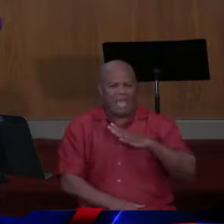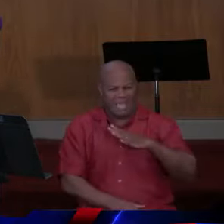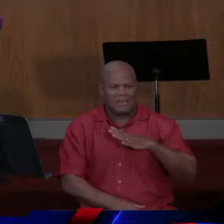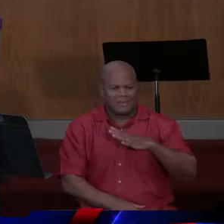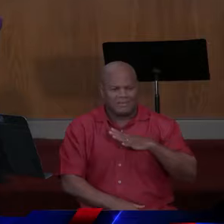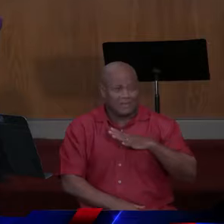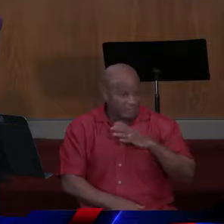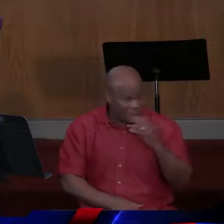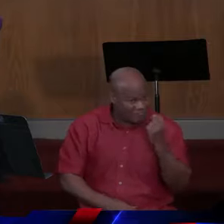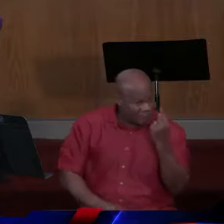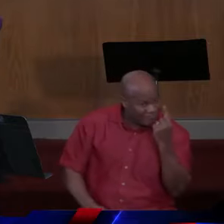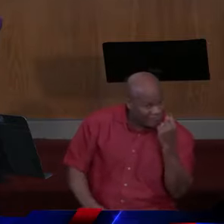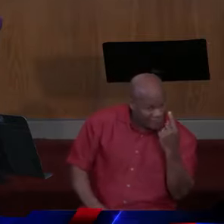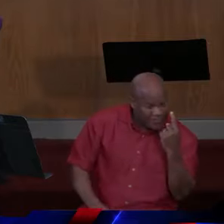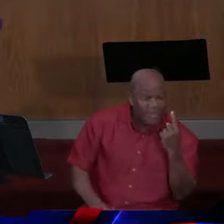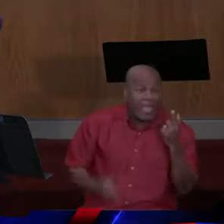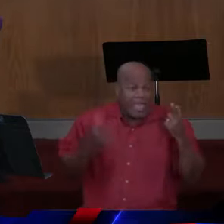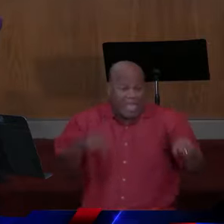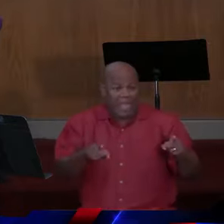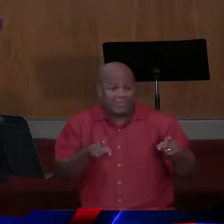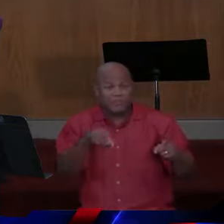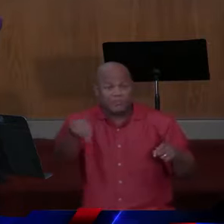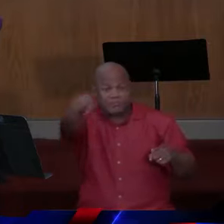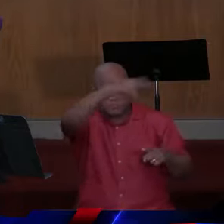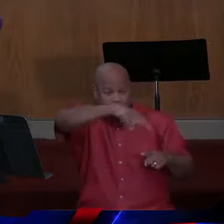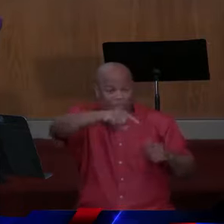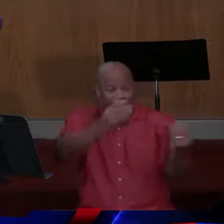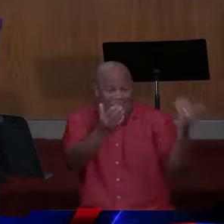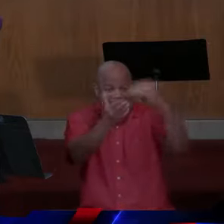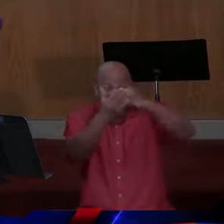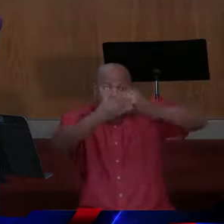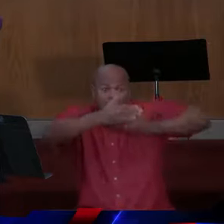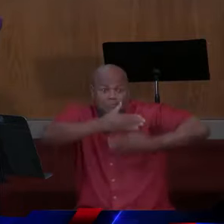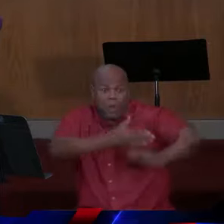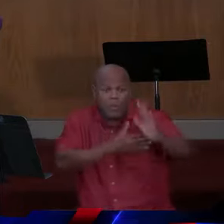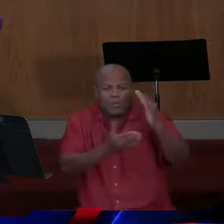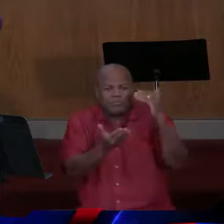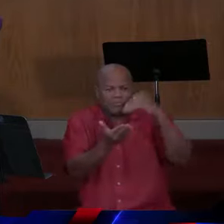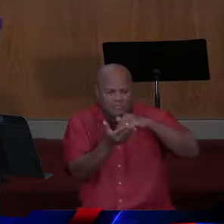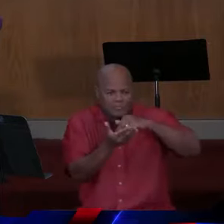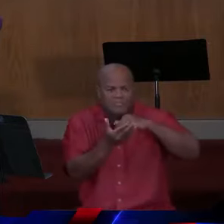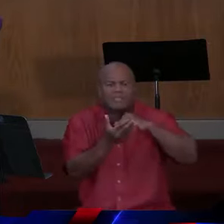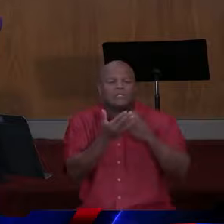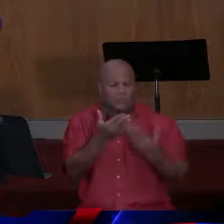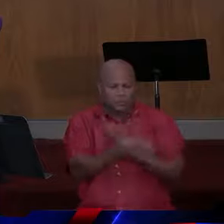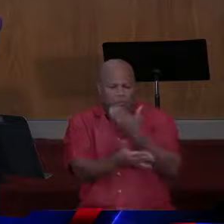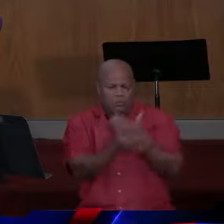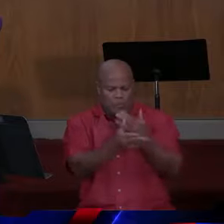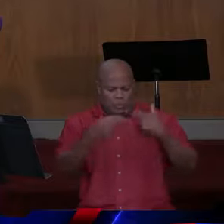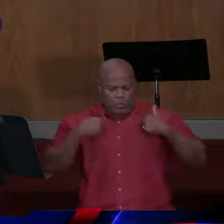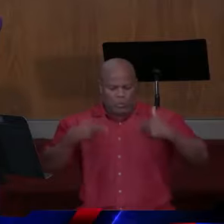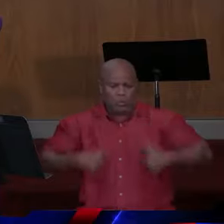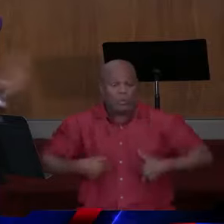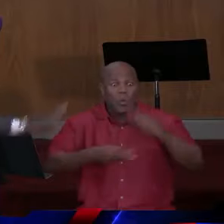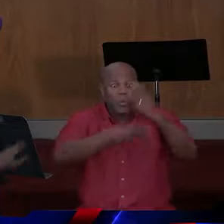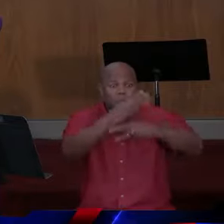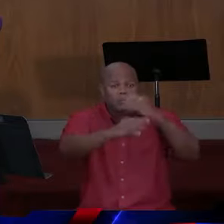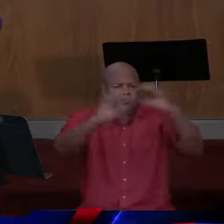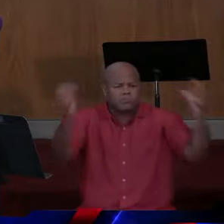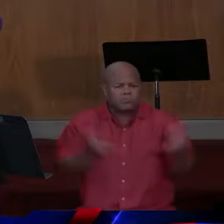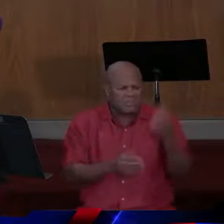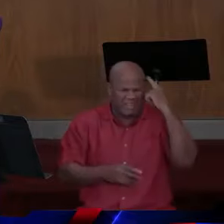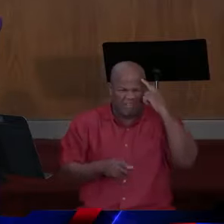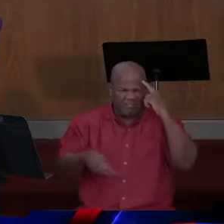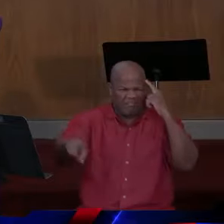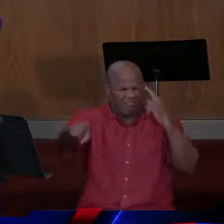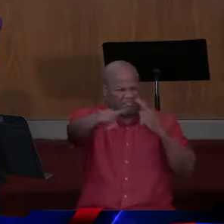on, somebody. So when you're born again, you're born into a different humanity, and the world thinks we're